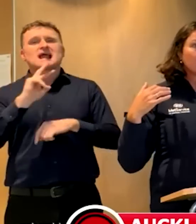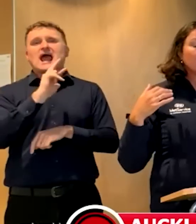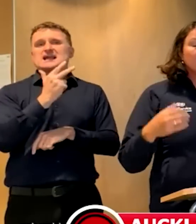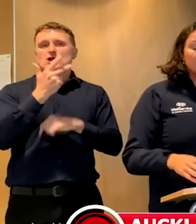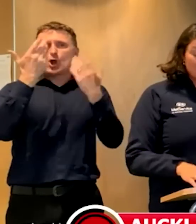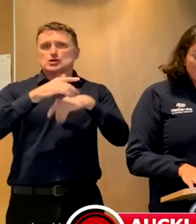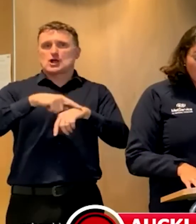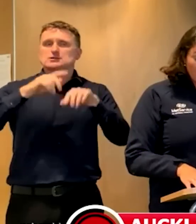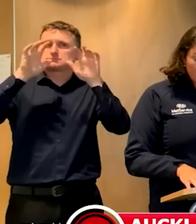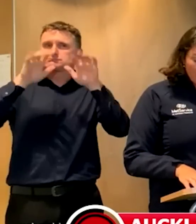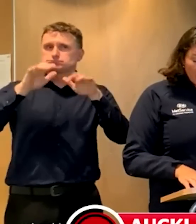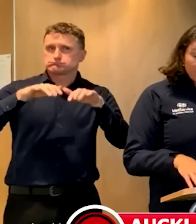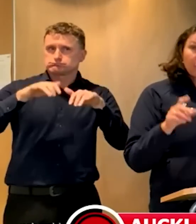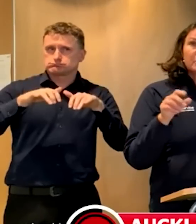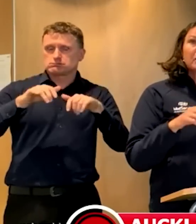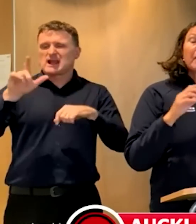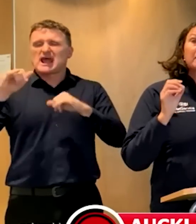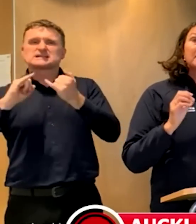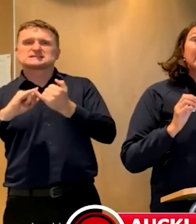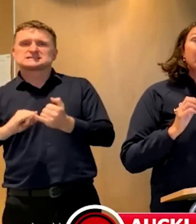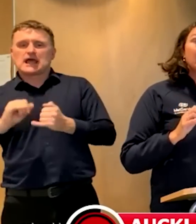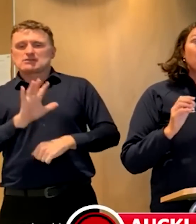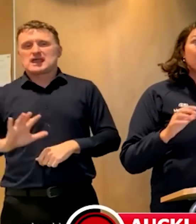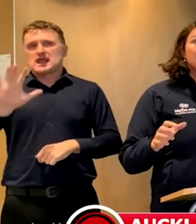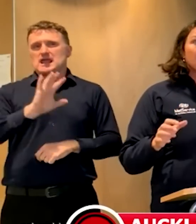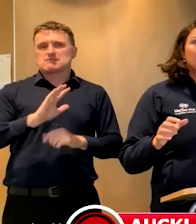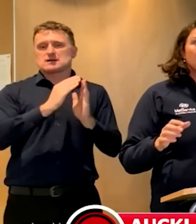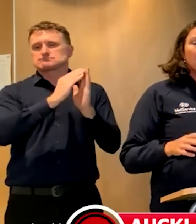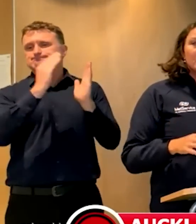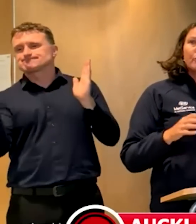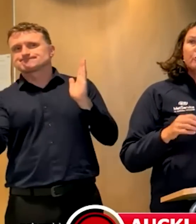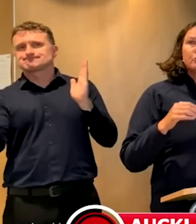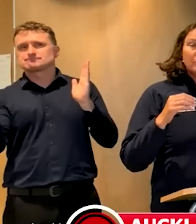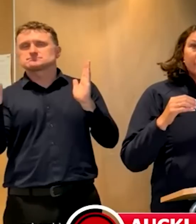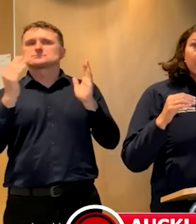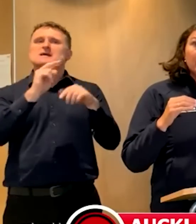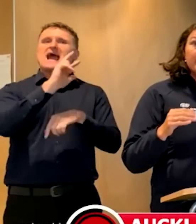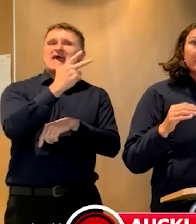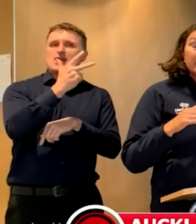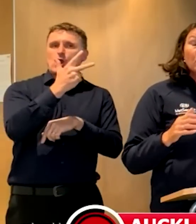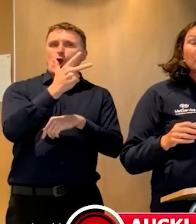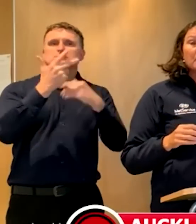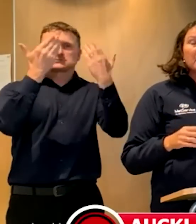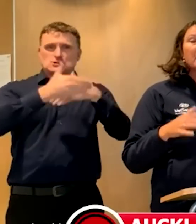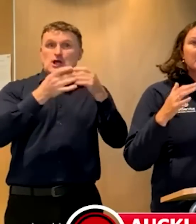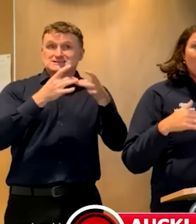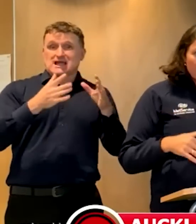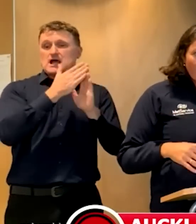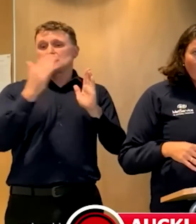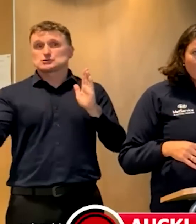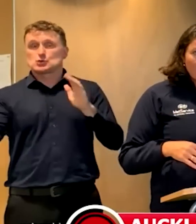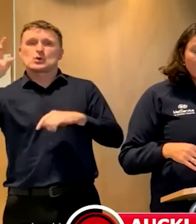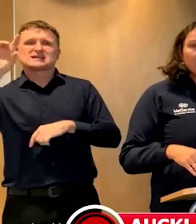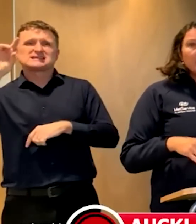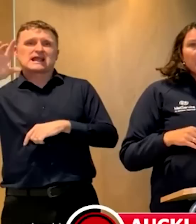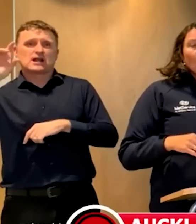and later in the south, through until about 10 a.m. Wednesday. So if you live in Auckland,